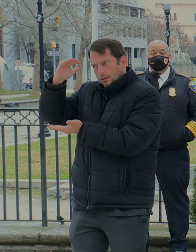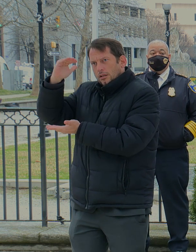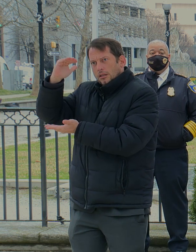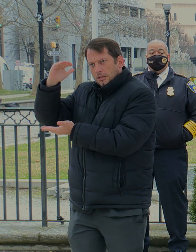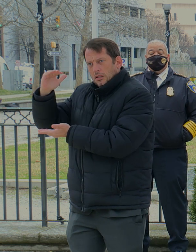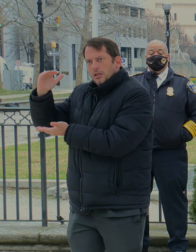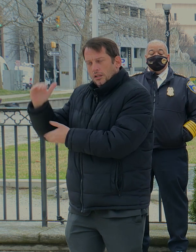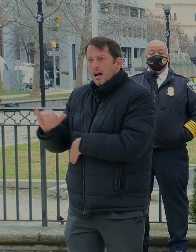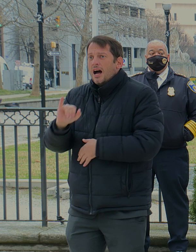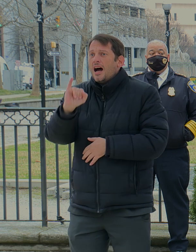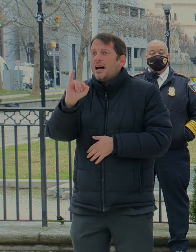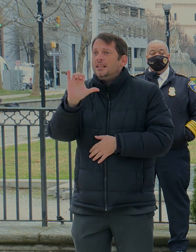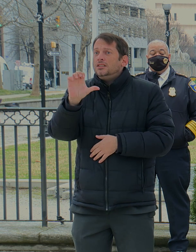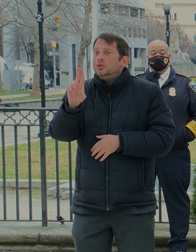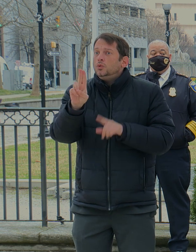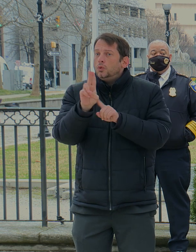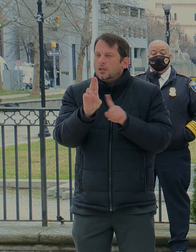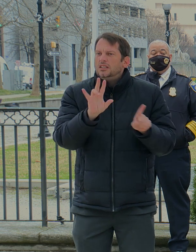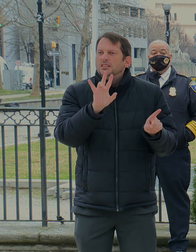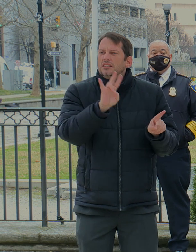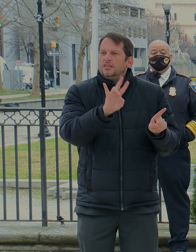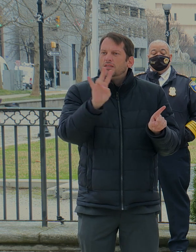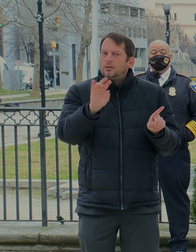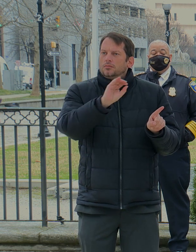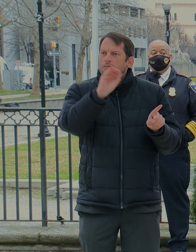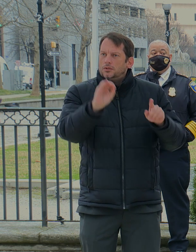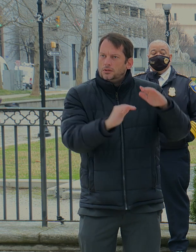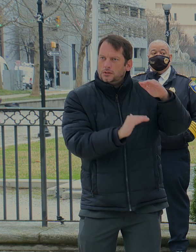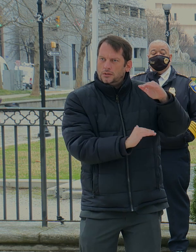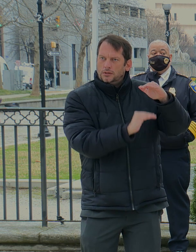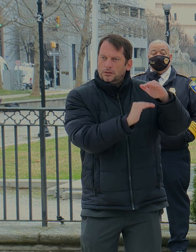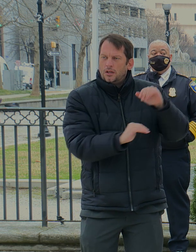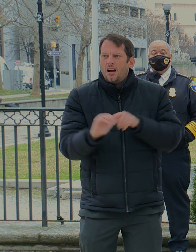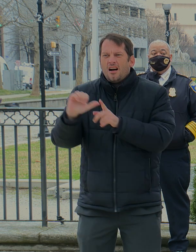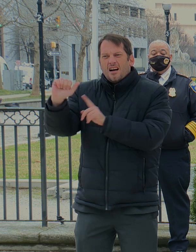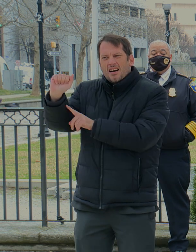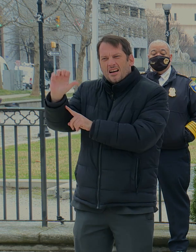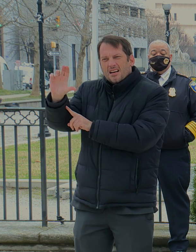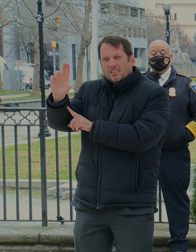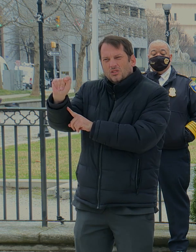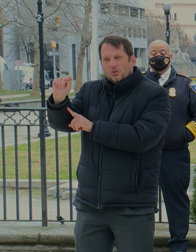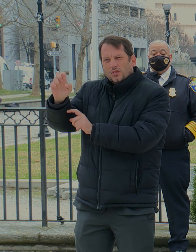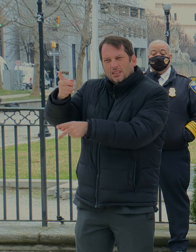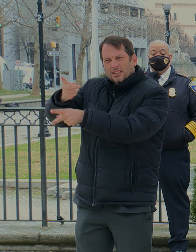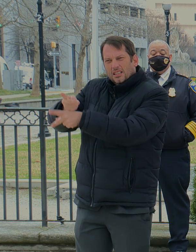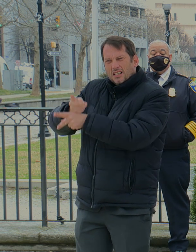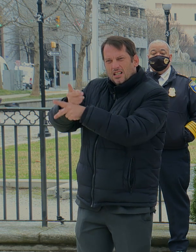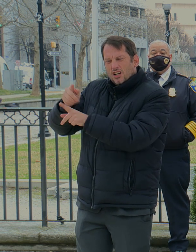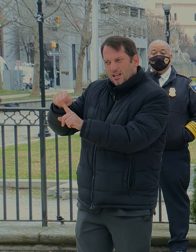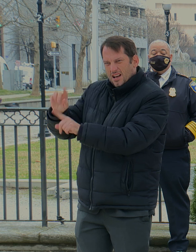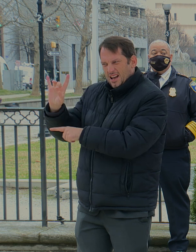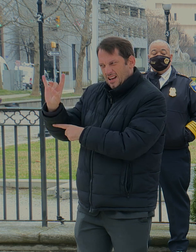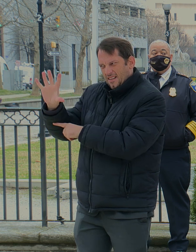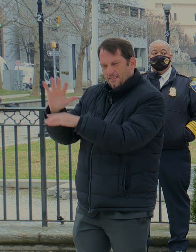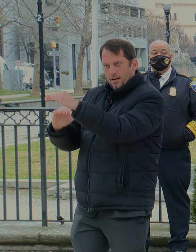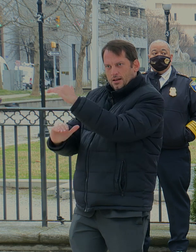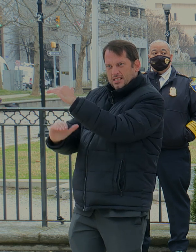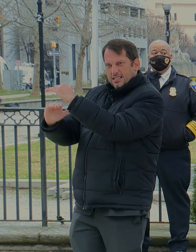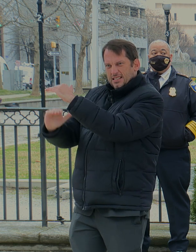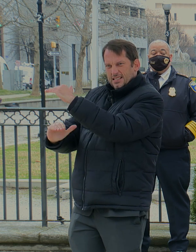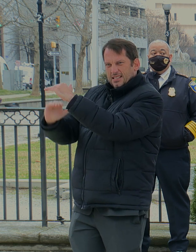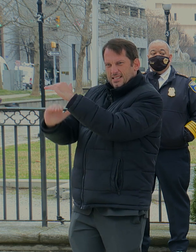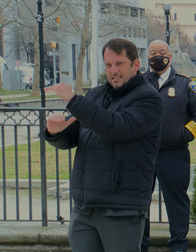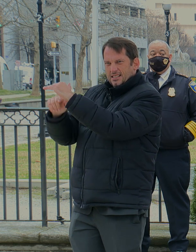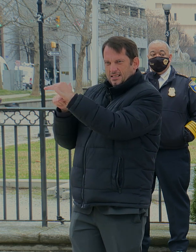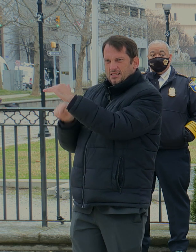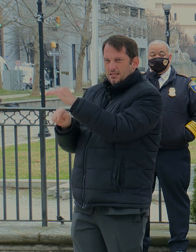87% capacity, and our acute care is following closely behind at 85% capacity, slightly higher than those numbers were a week